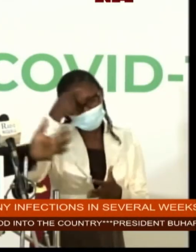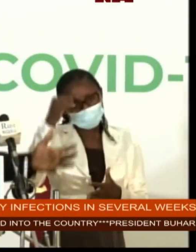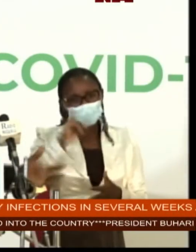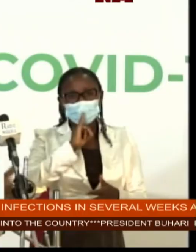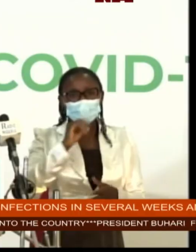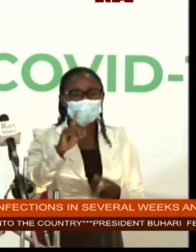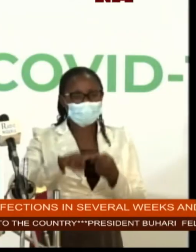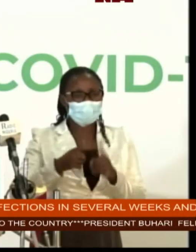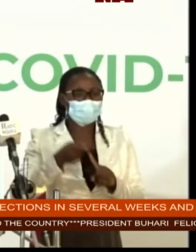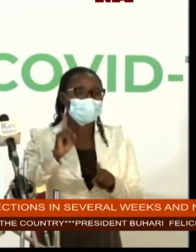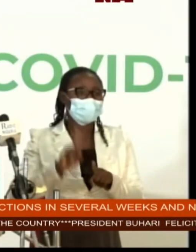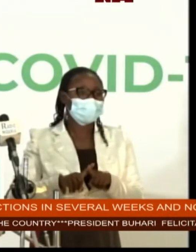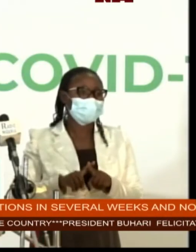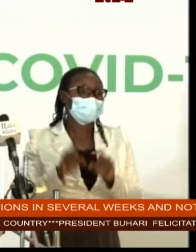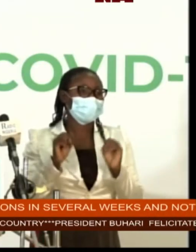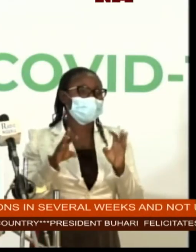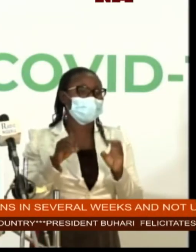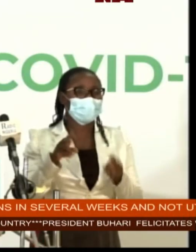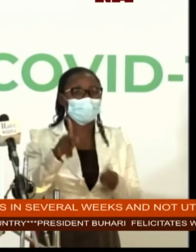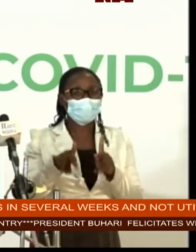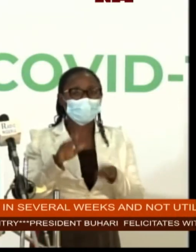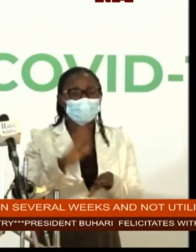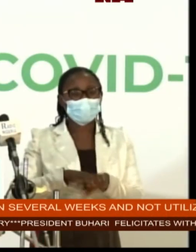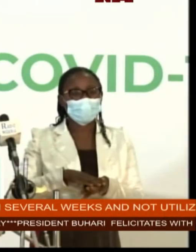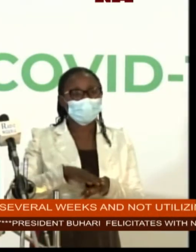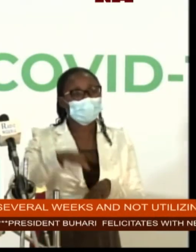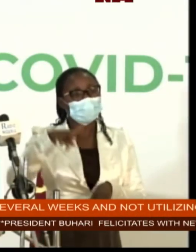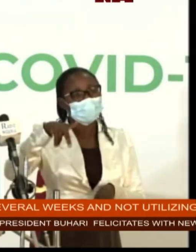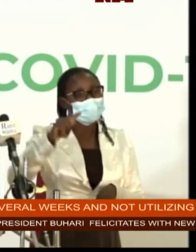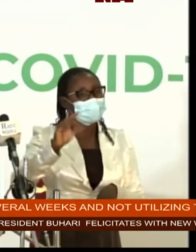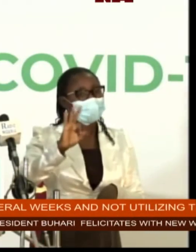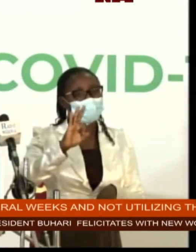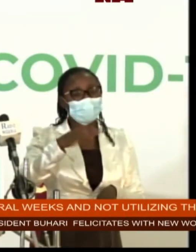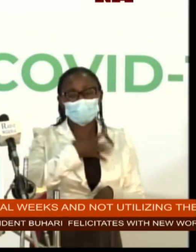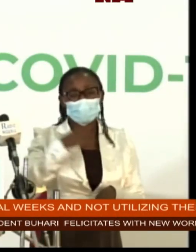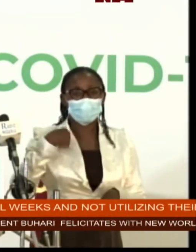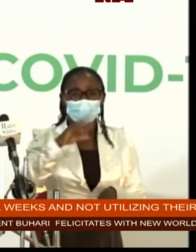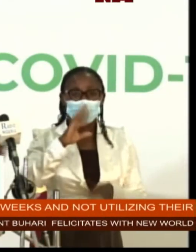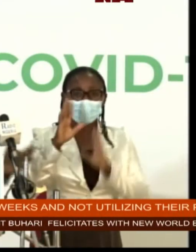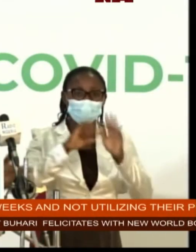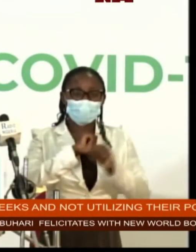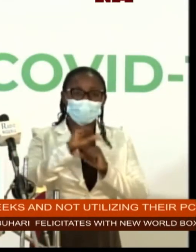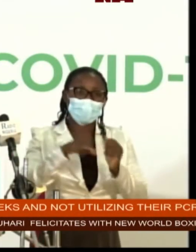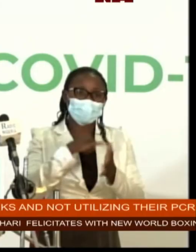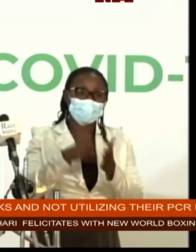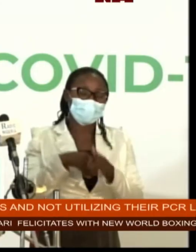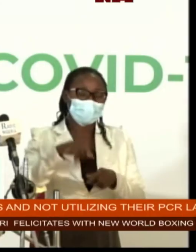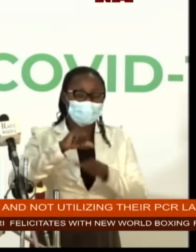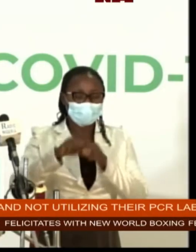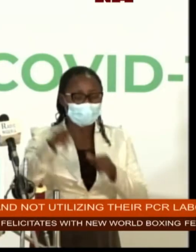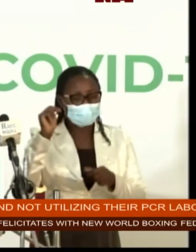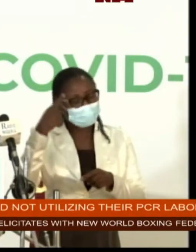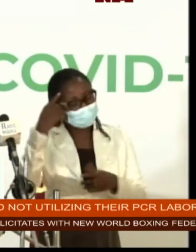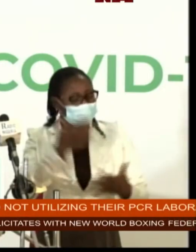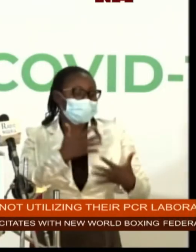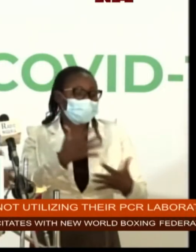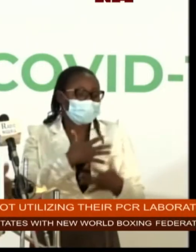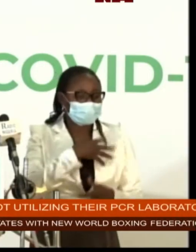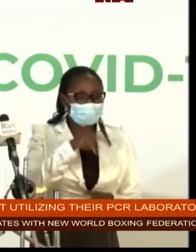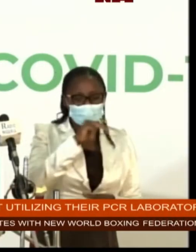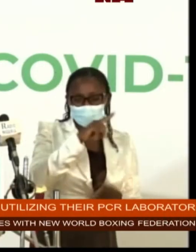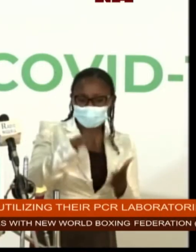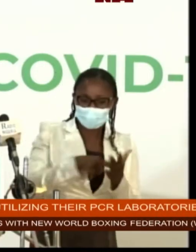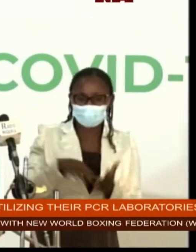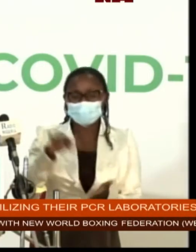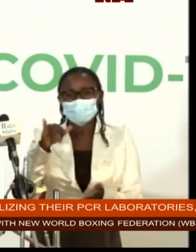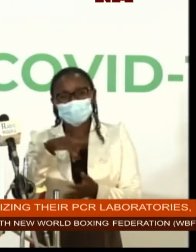friend to a lot of members of the presidential task force, and we were talking about it. about the need for oxygen, about the need for this, where